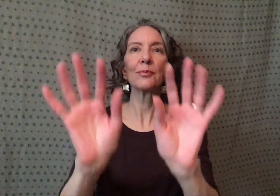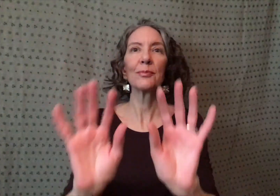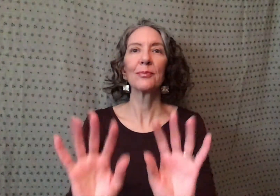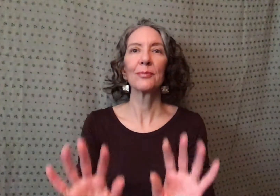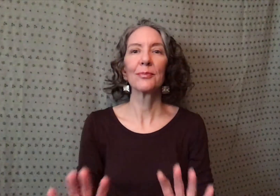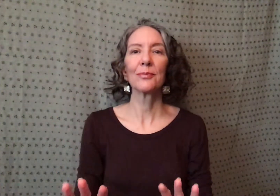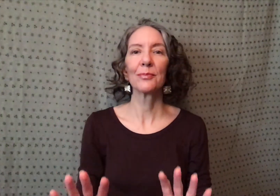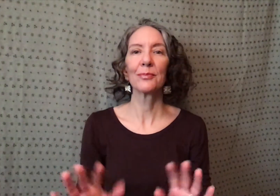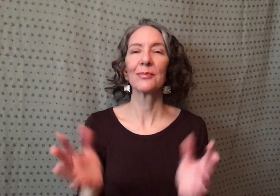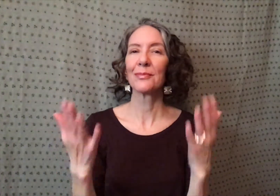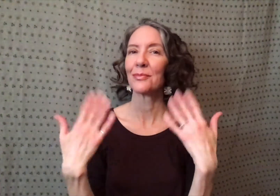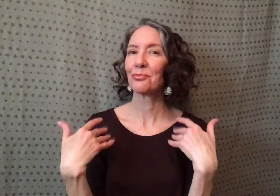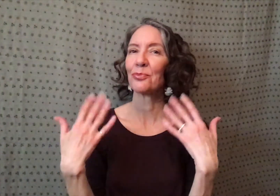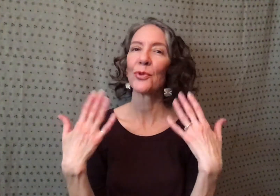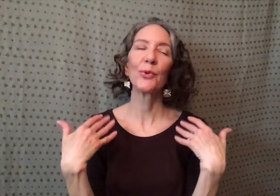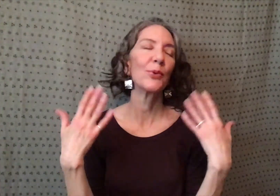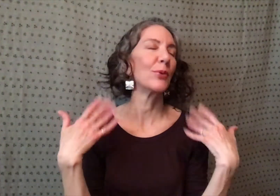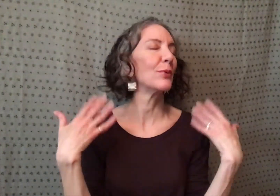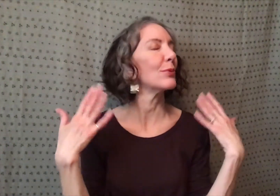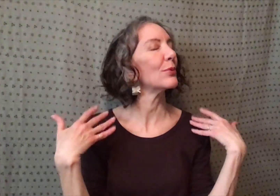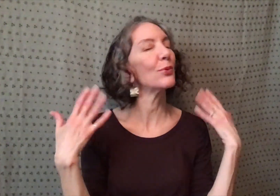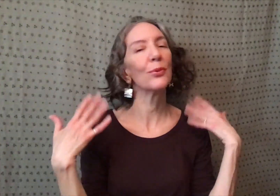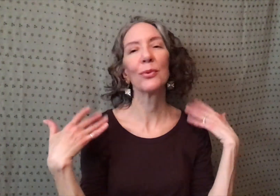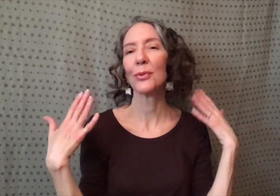Weather, cool and breezy.